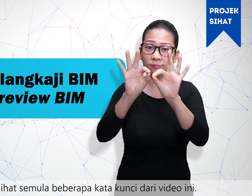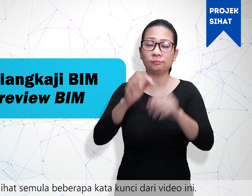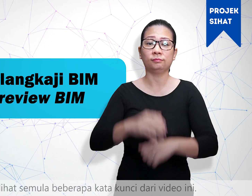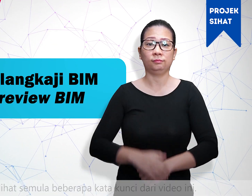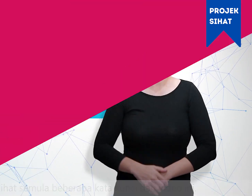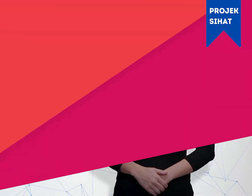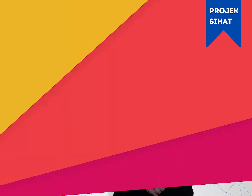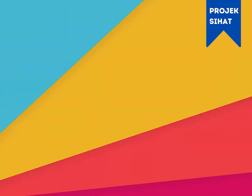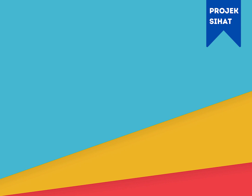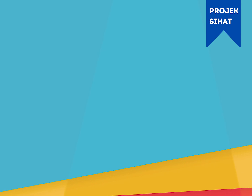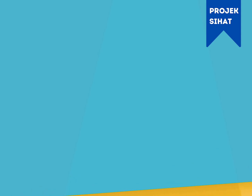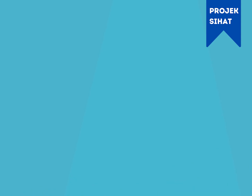video.